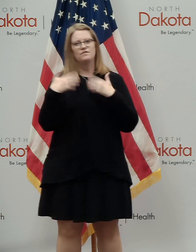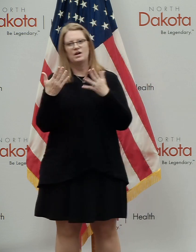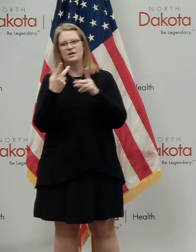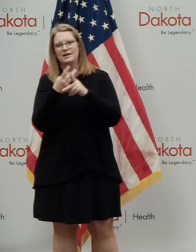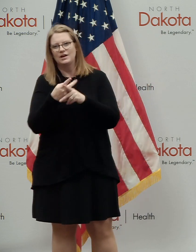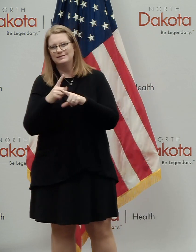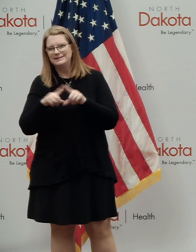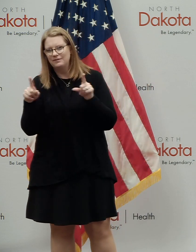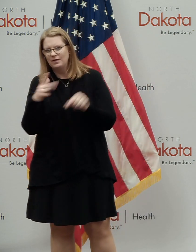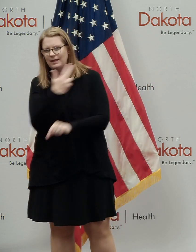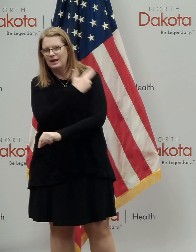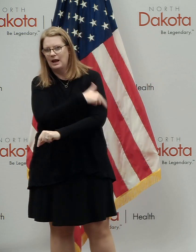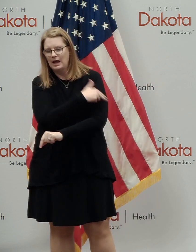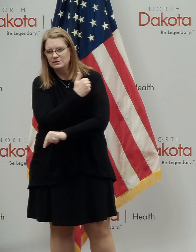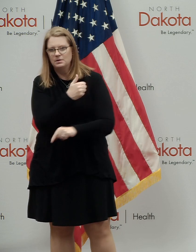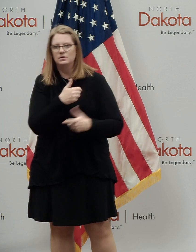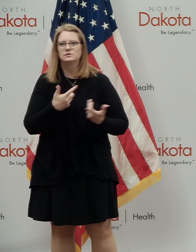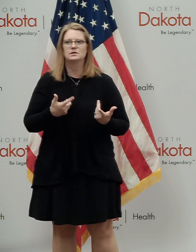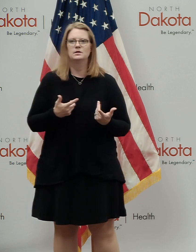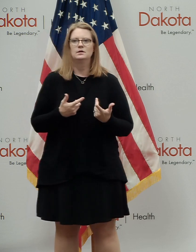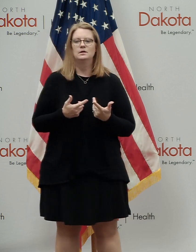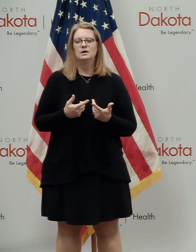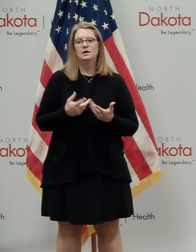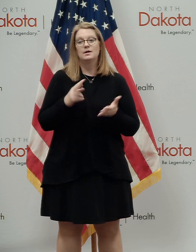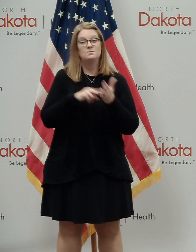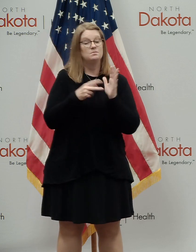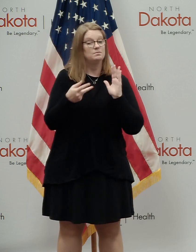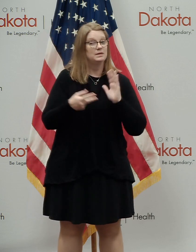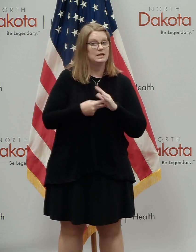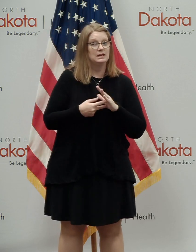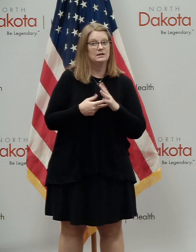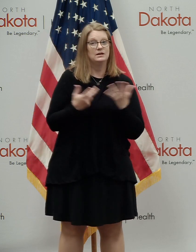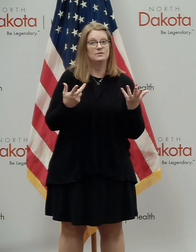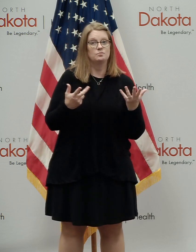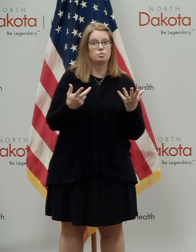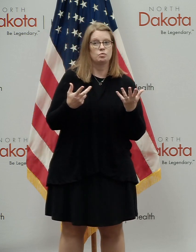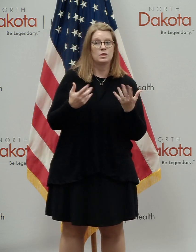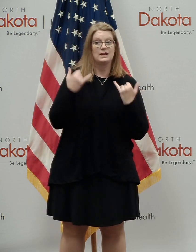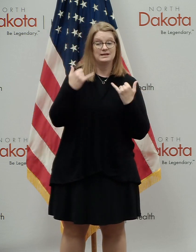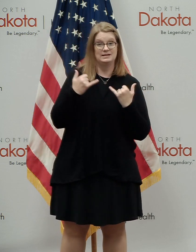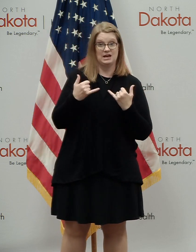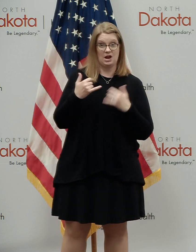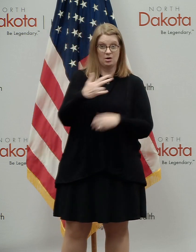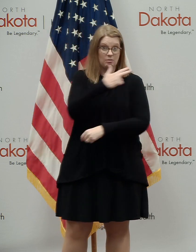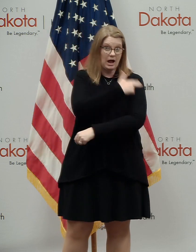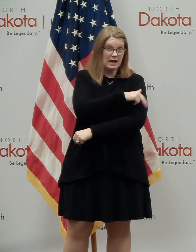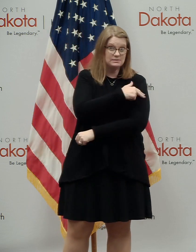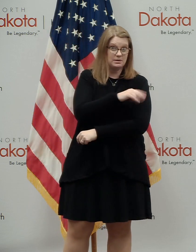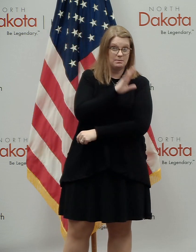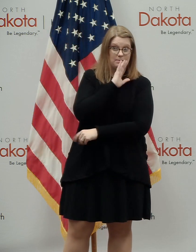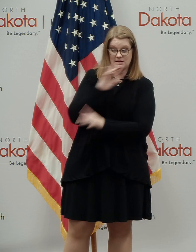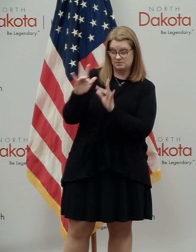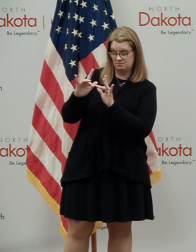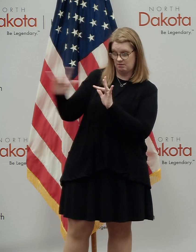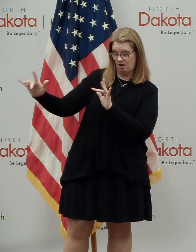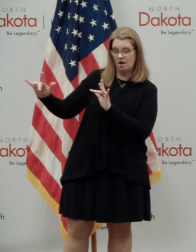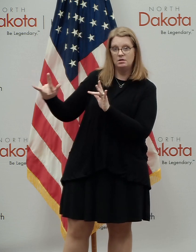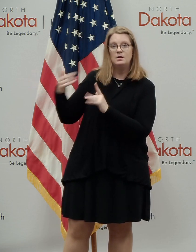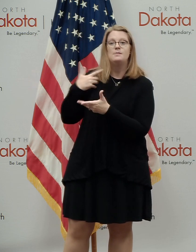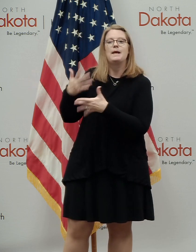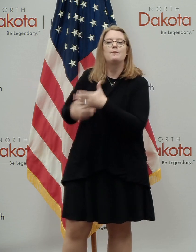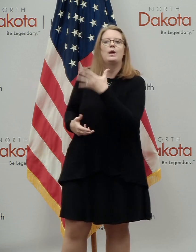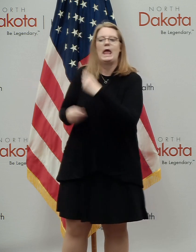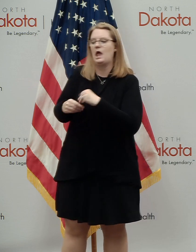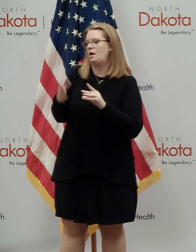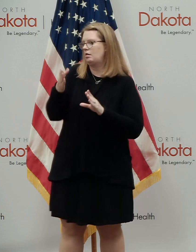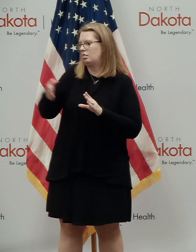our hospitals. We may have to expand areas that don't have hospital beds today that can. And